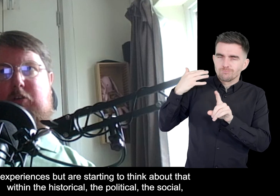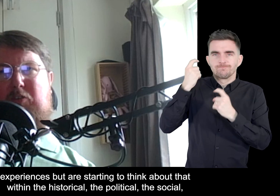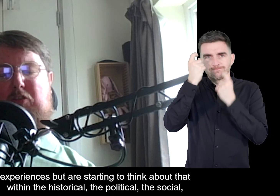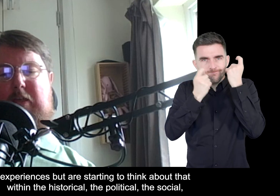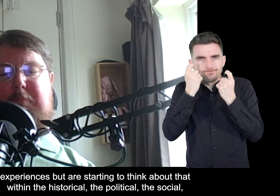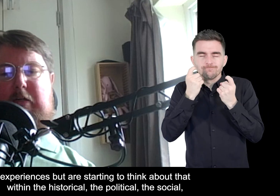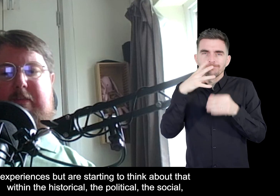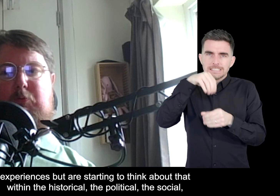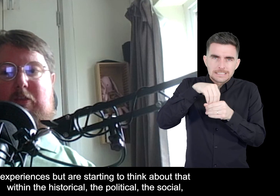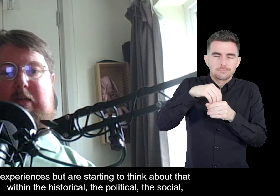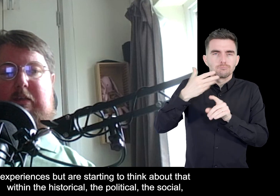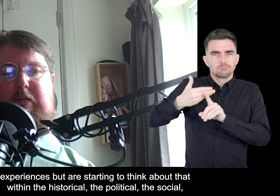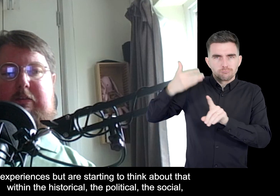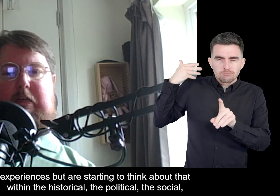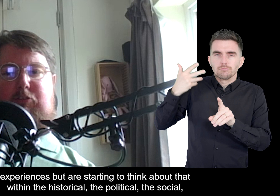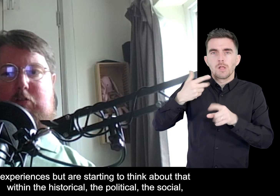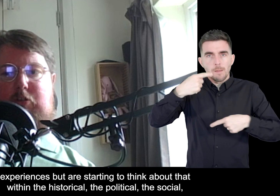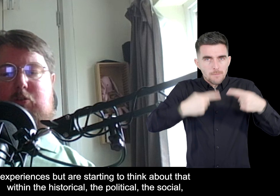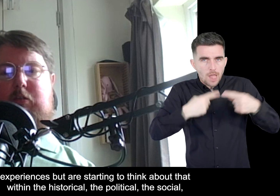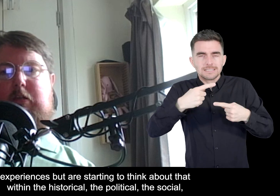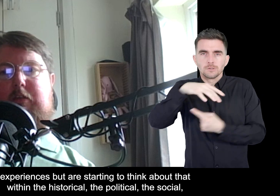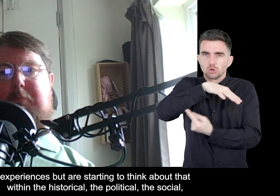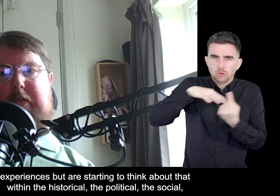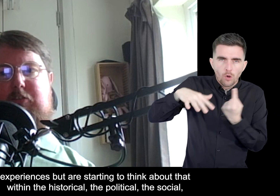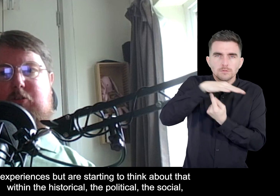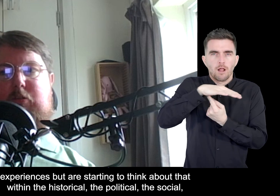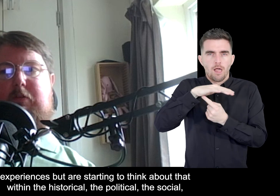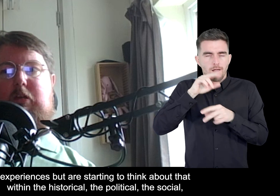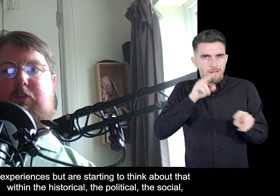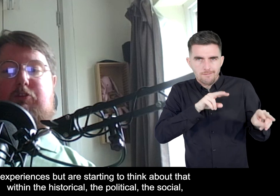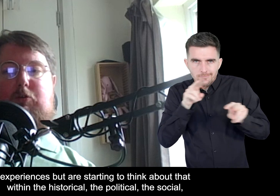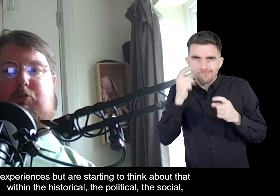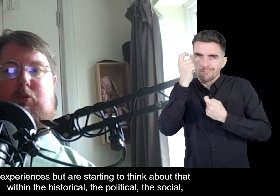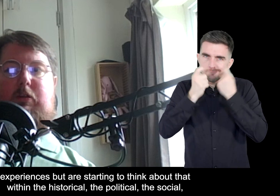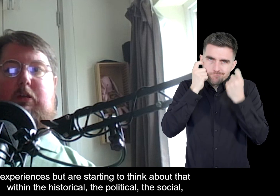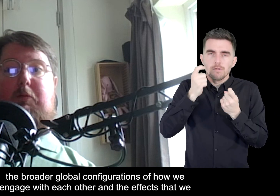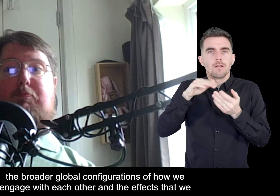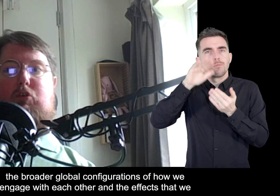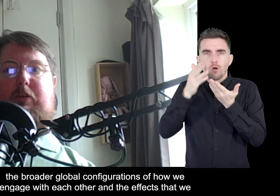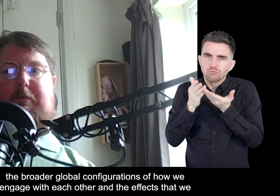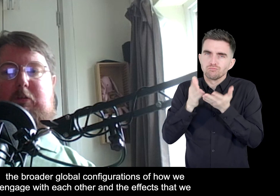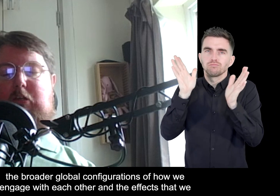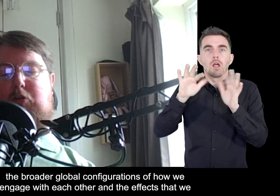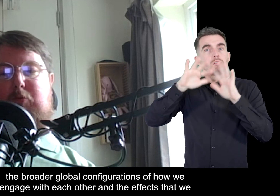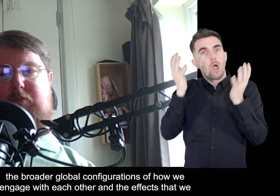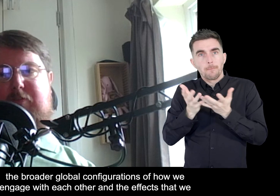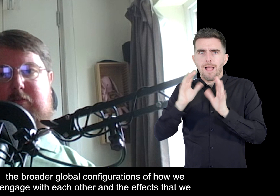are starting to think about that within the historical, the political, the social, the broader global